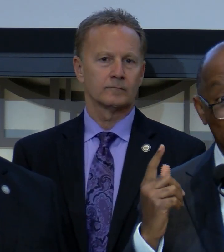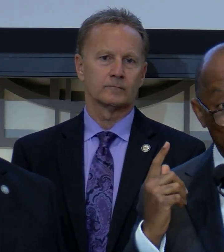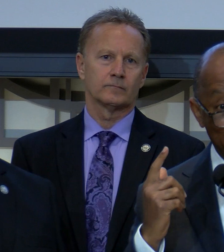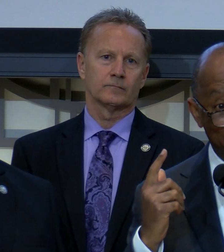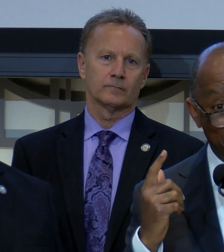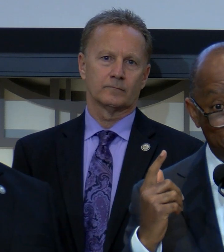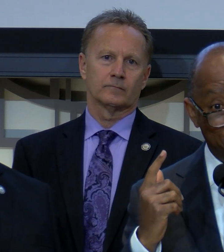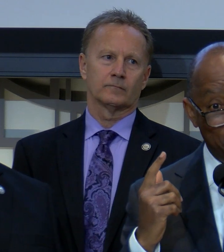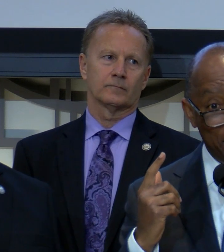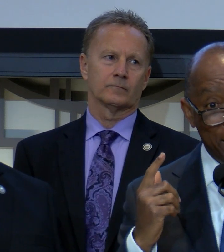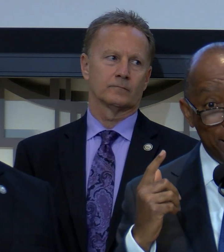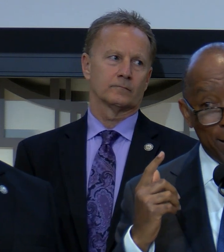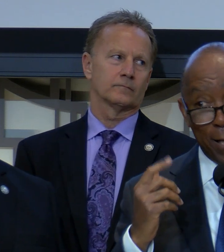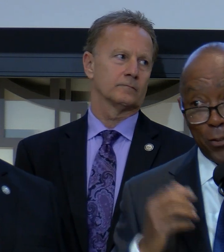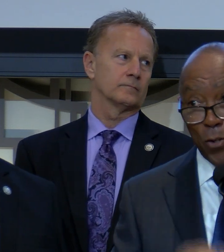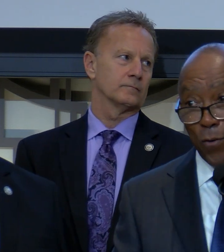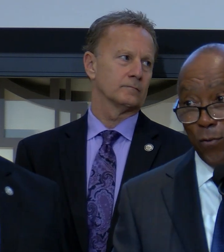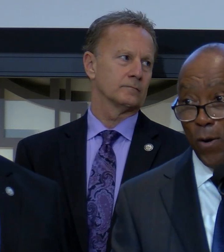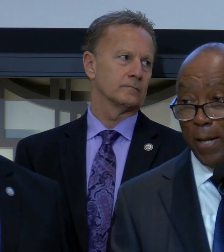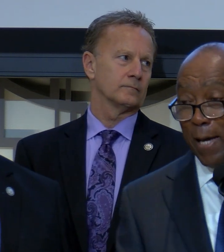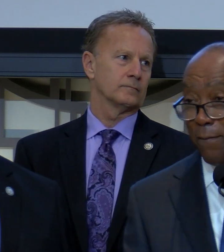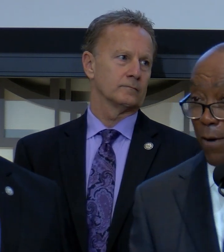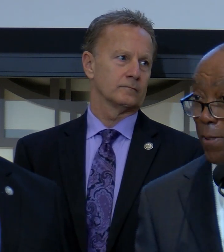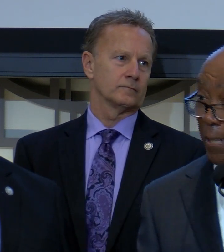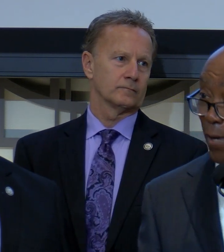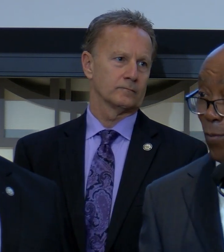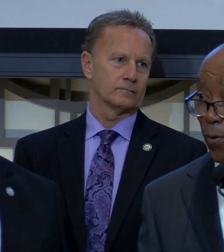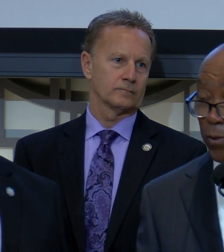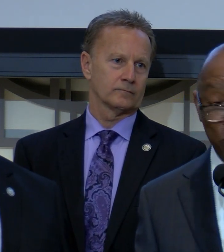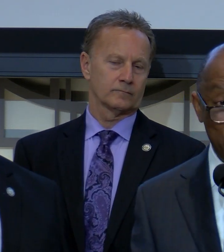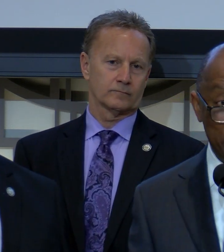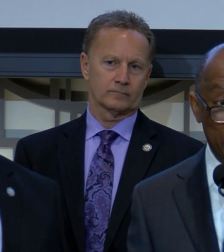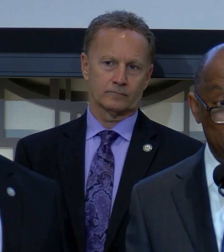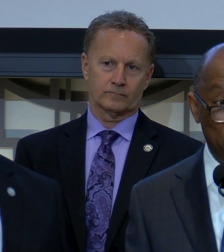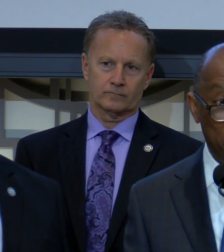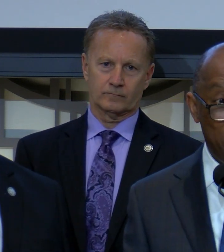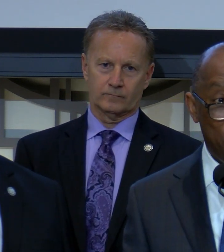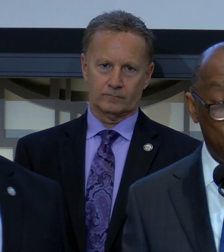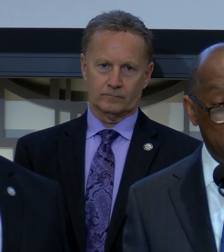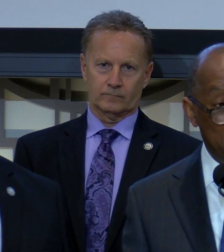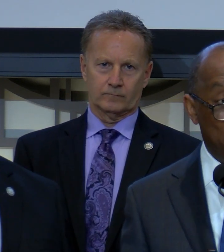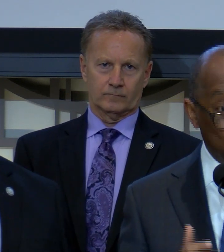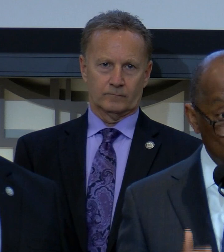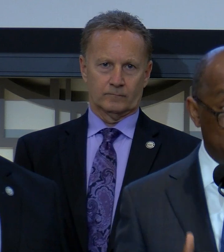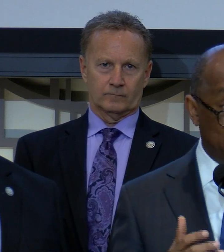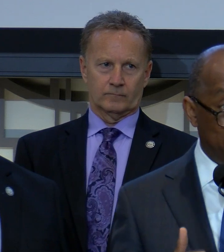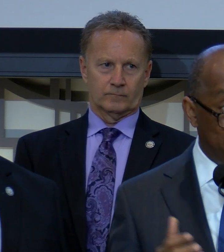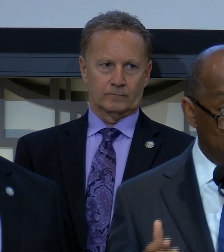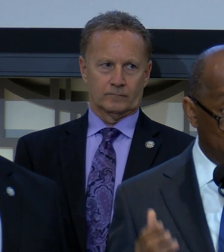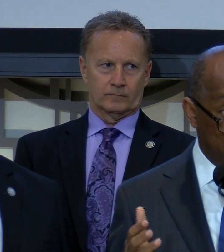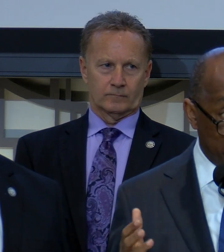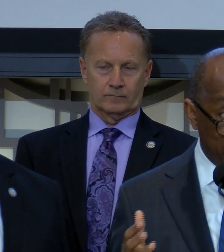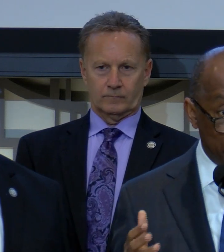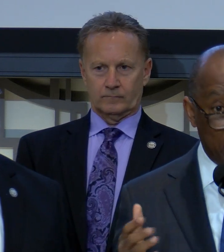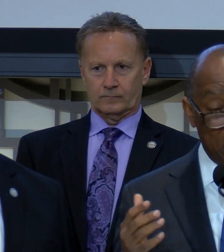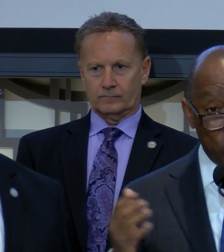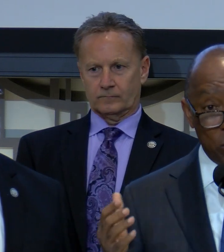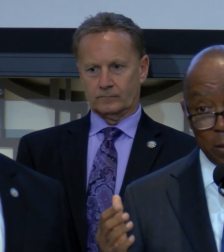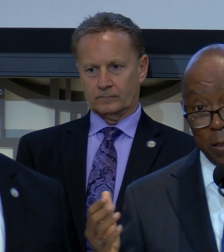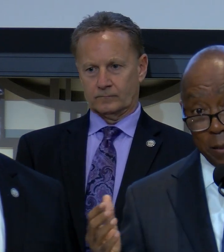they are hiring. And so for a lot of our day workers, for example, who may be losing